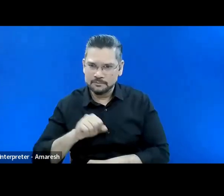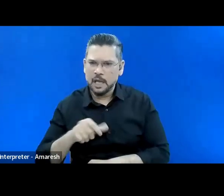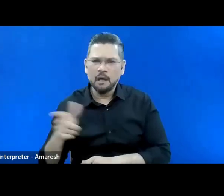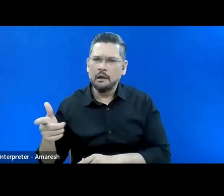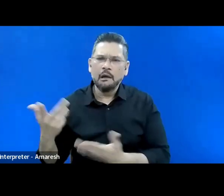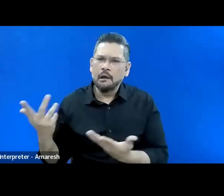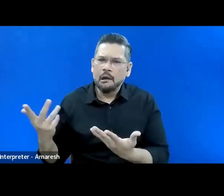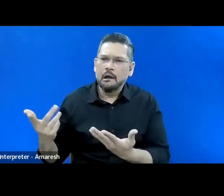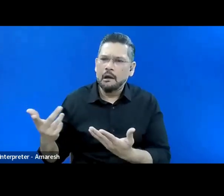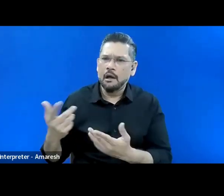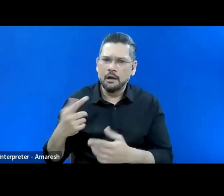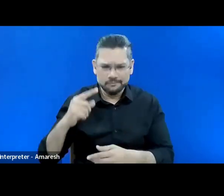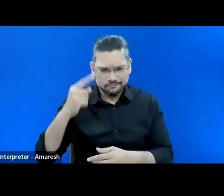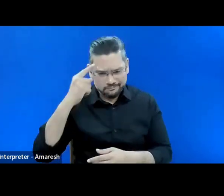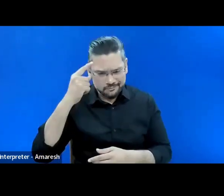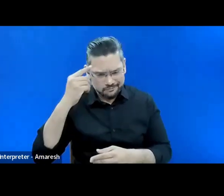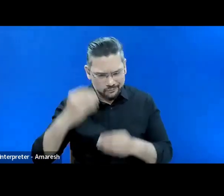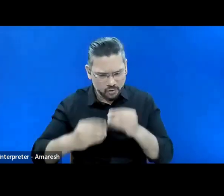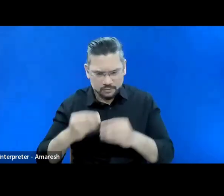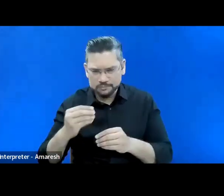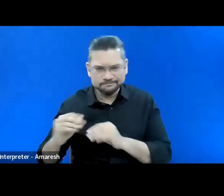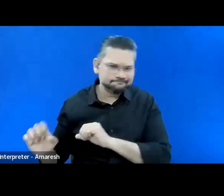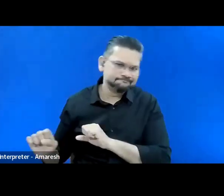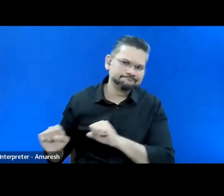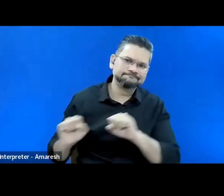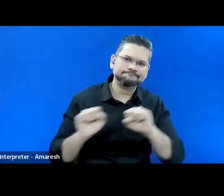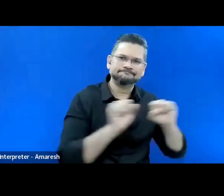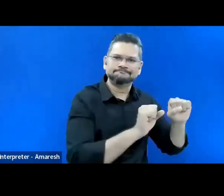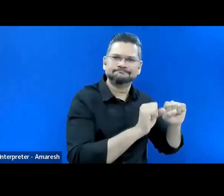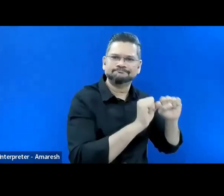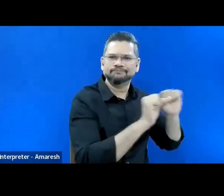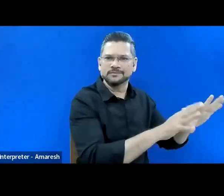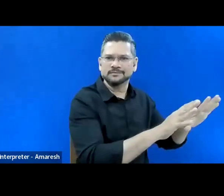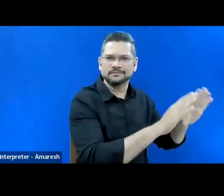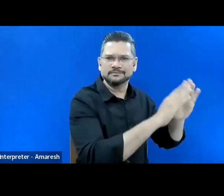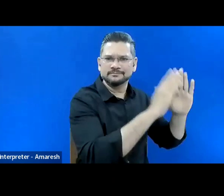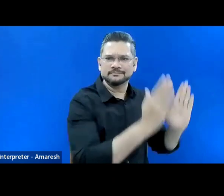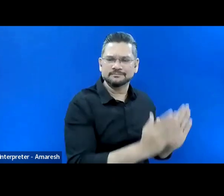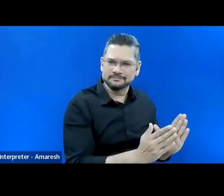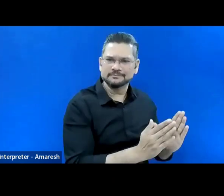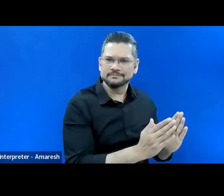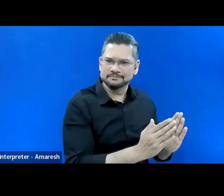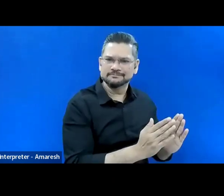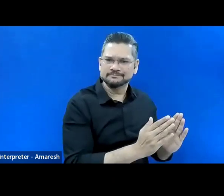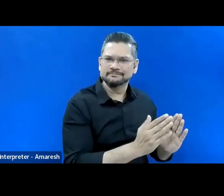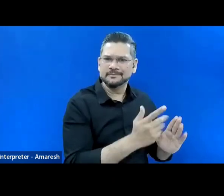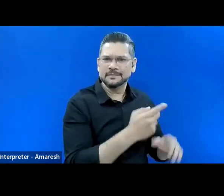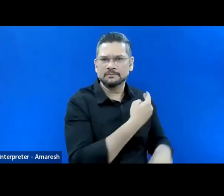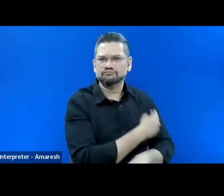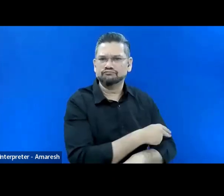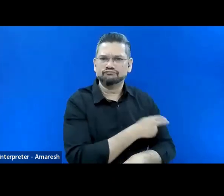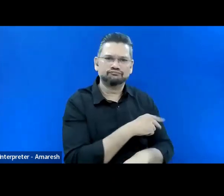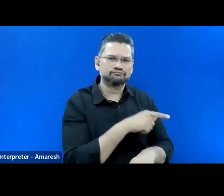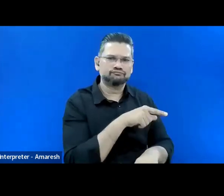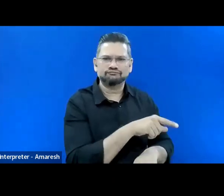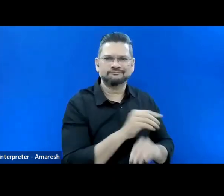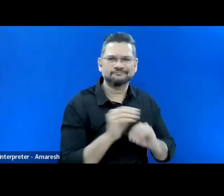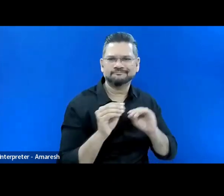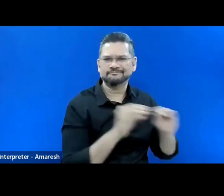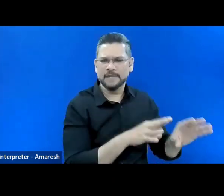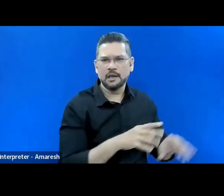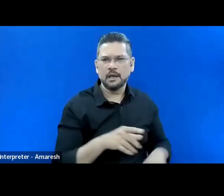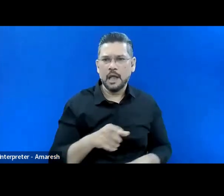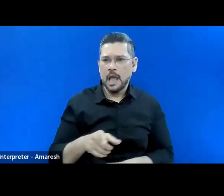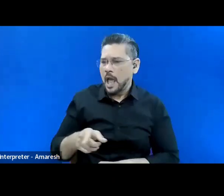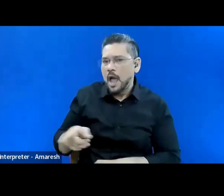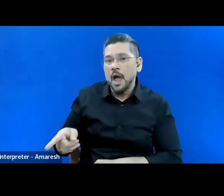institutions and psychiatric facilities, and they don't ask us like what we need, but they tell us that what you need,